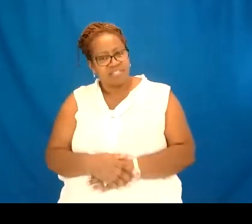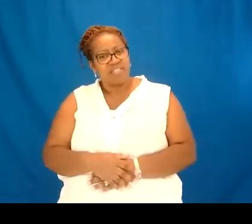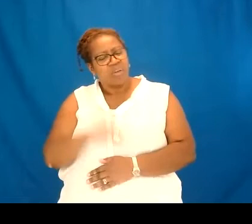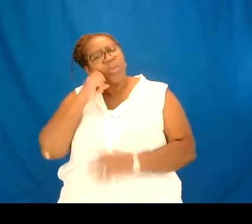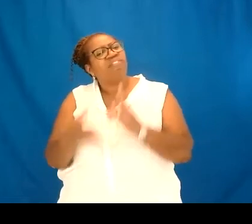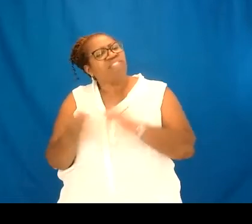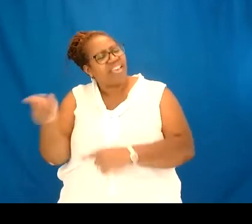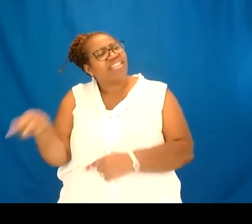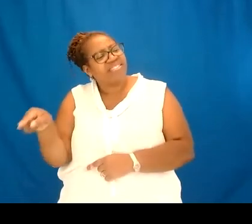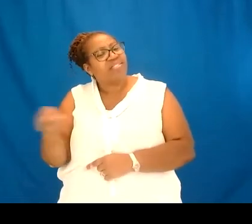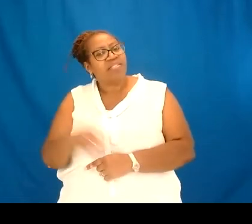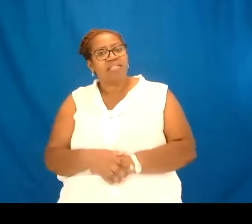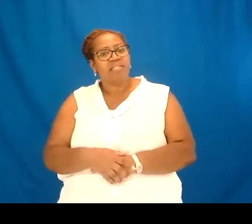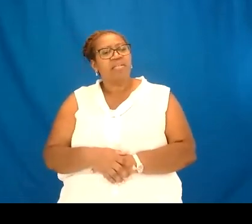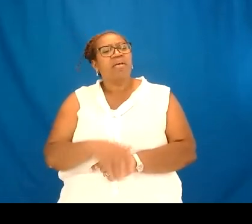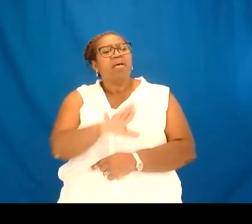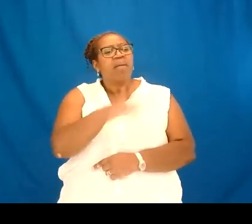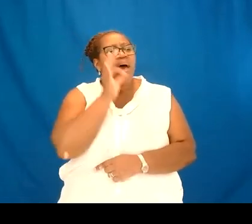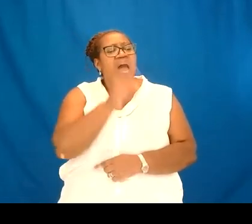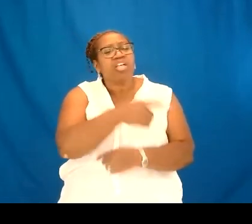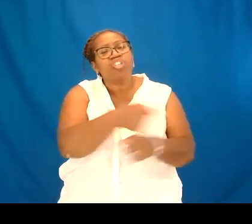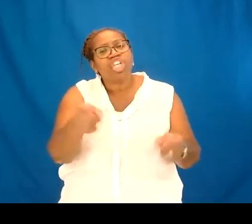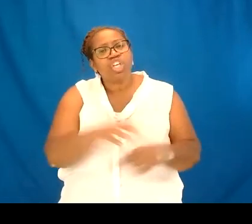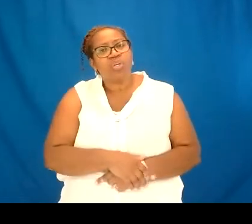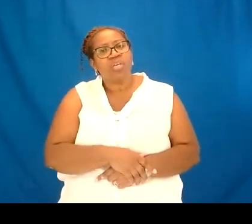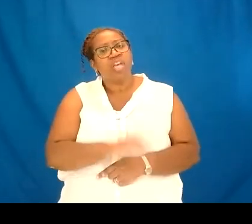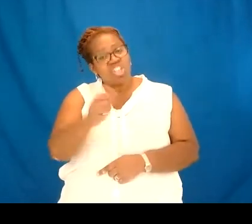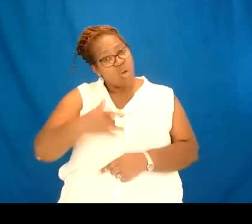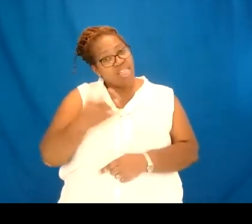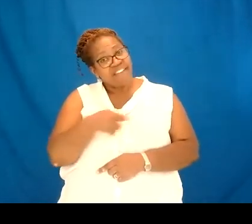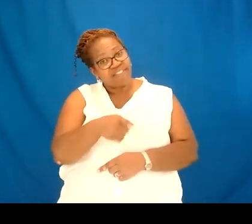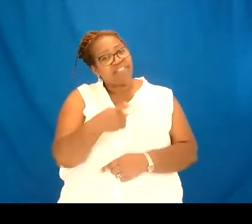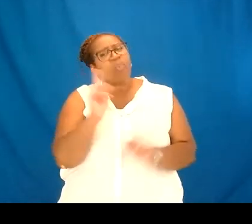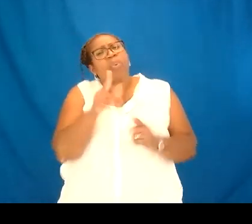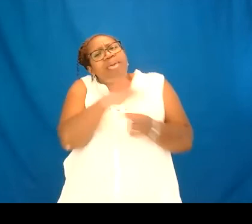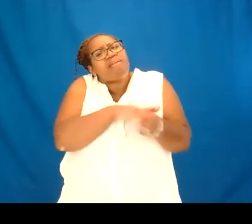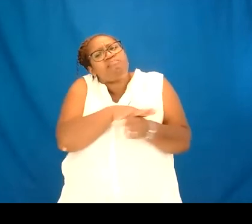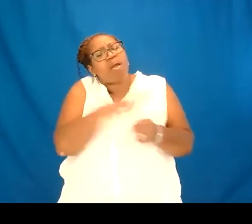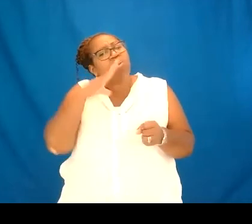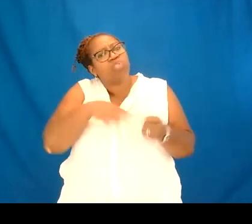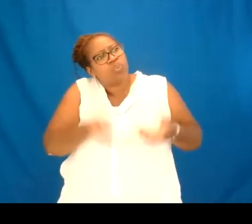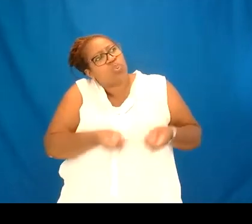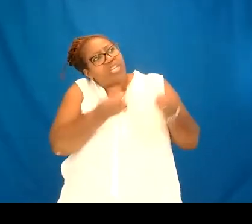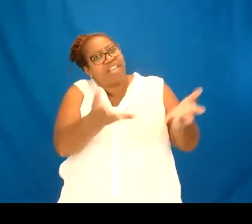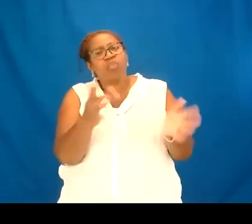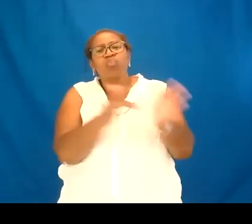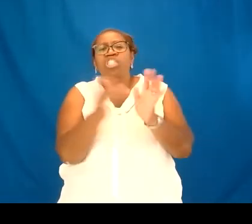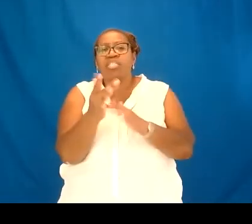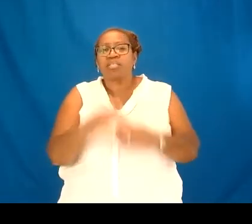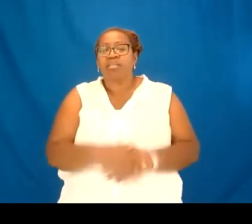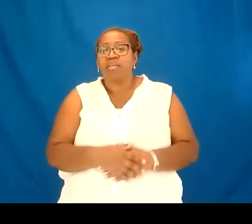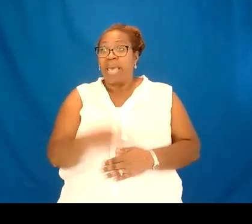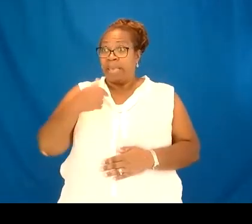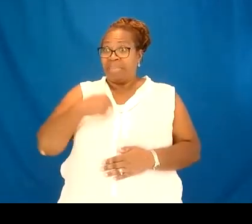I wonder what area of your life you need to bring to Jesus today. For me, even though I had now responded